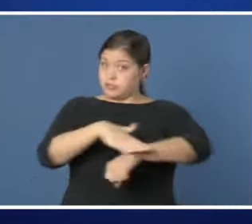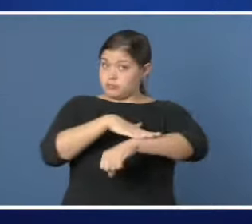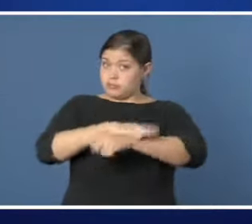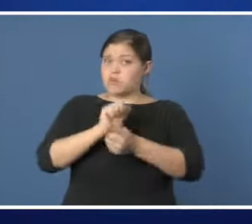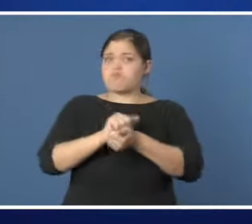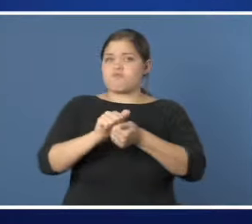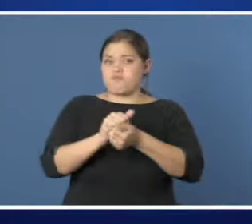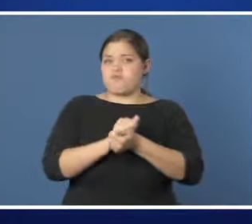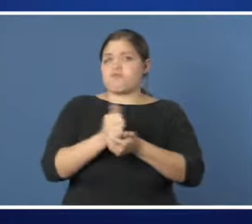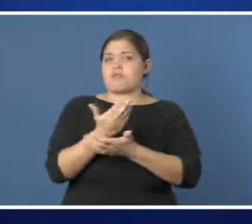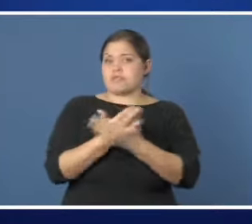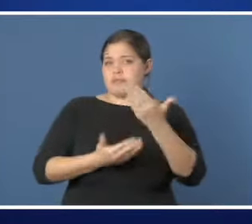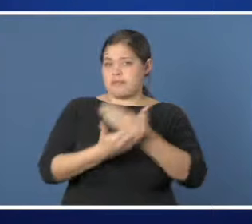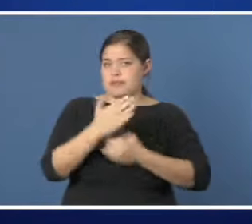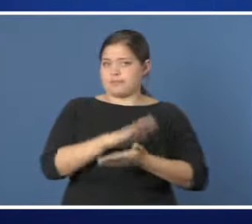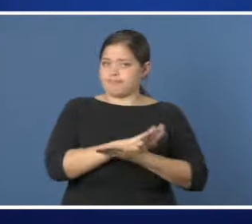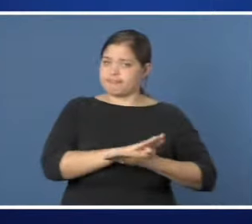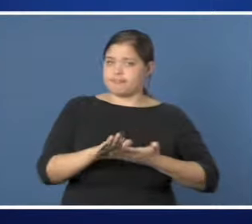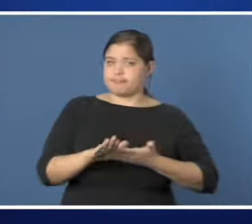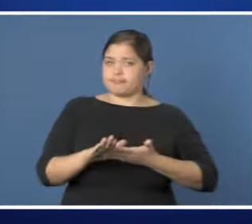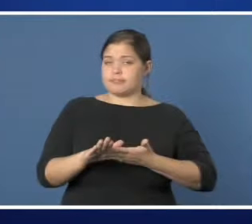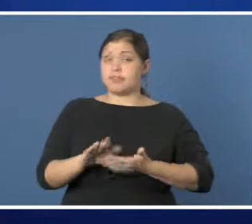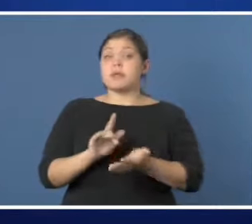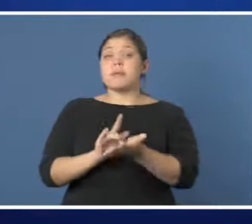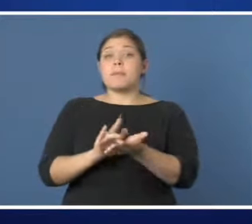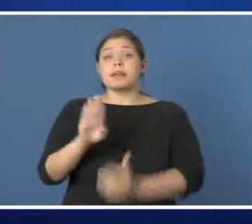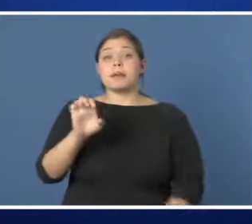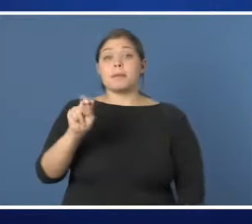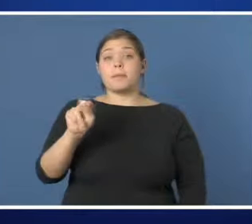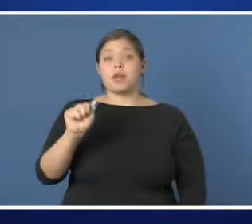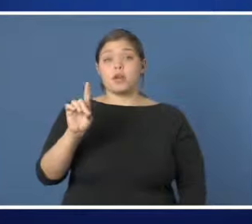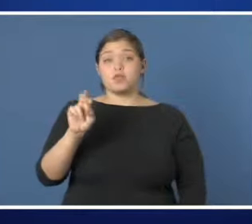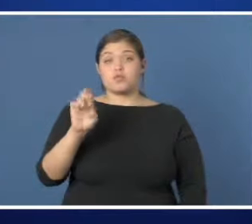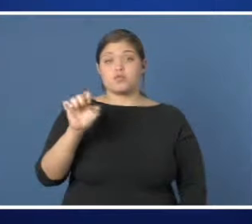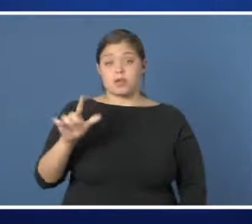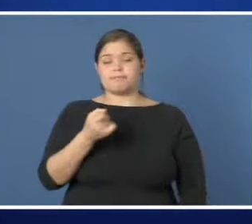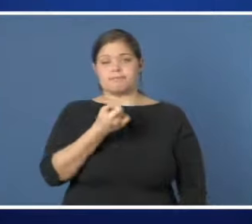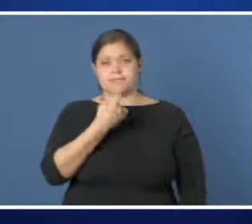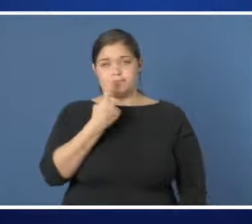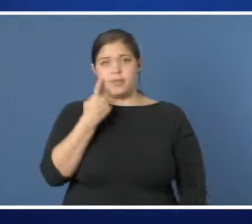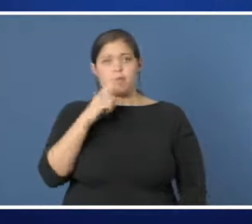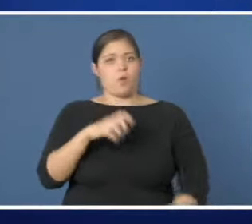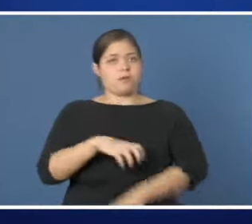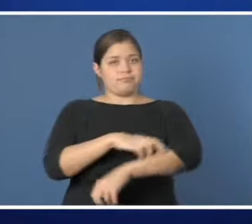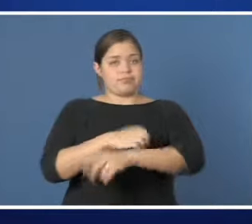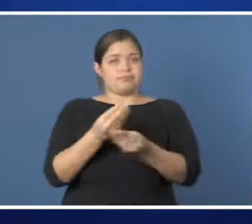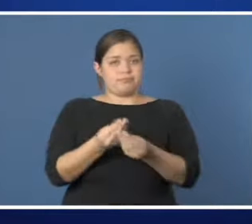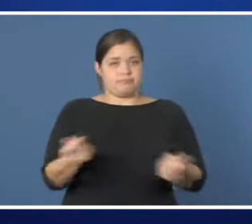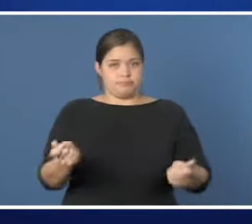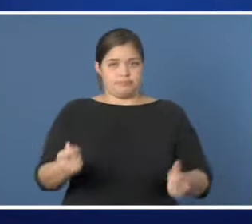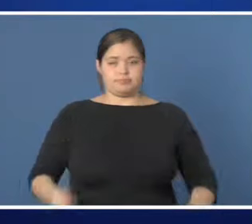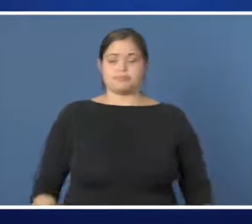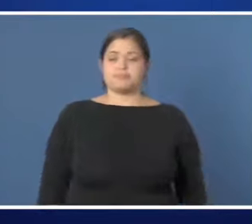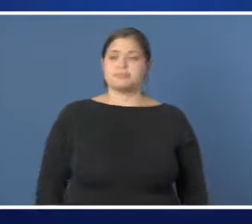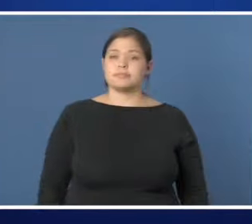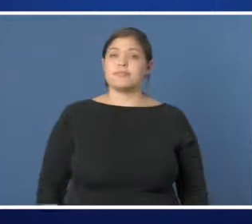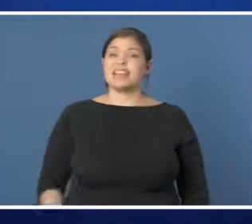Wash hands after applying. Take Benadryl by mouth to relieve